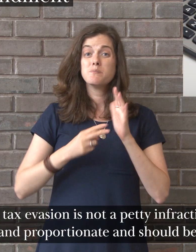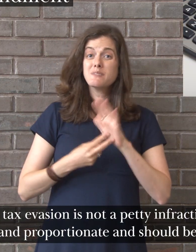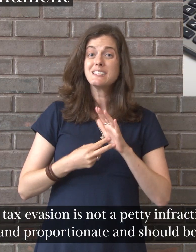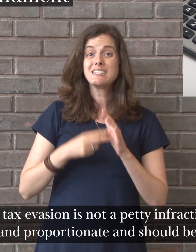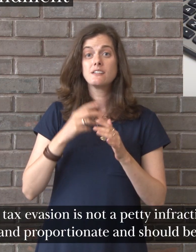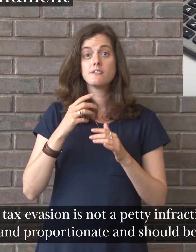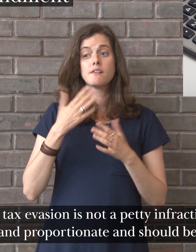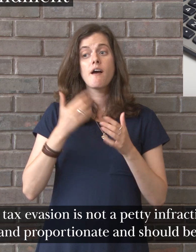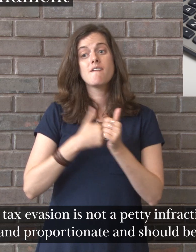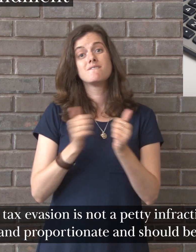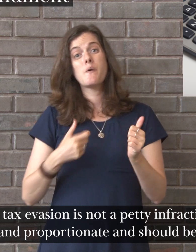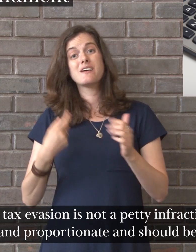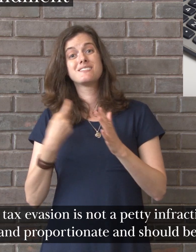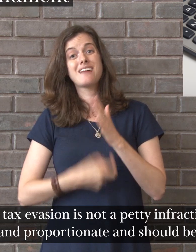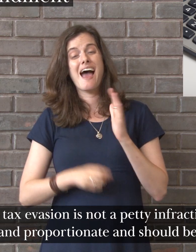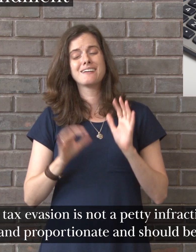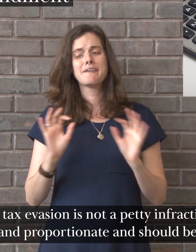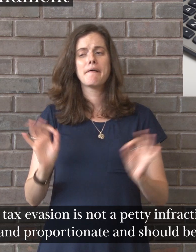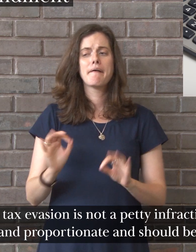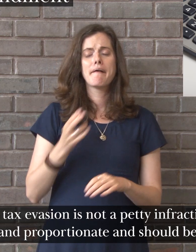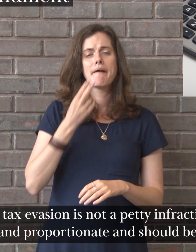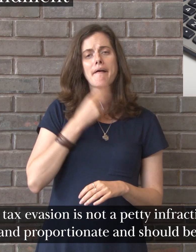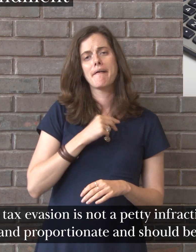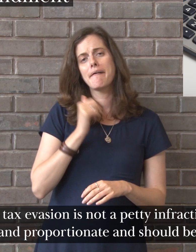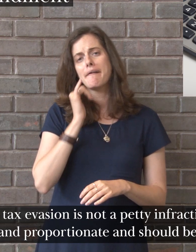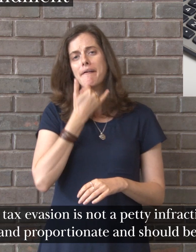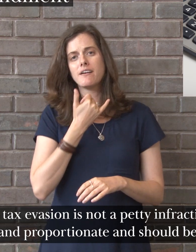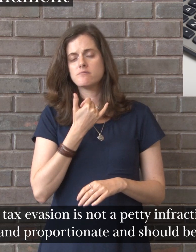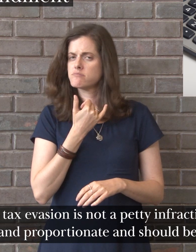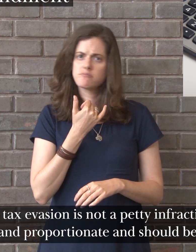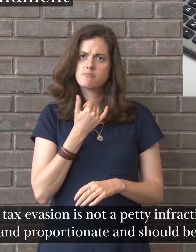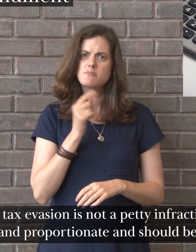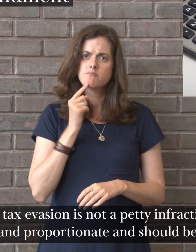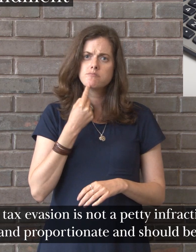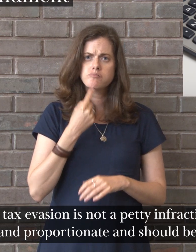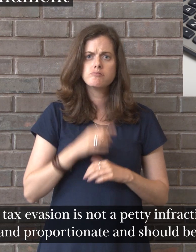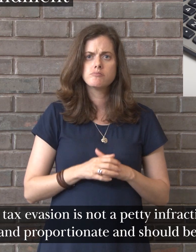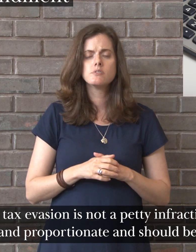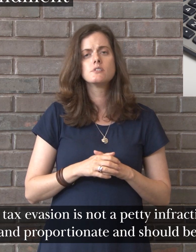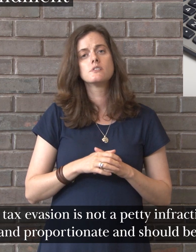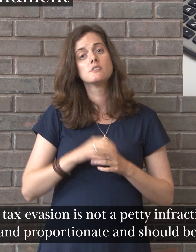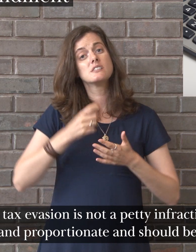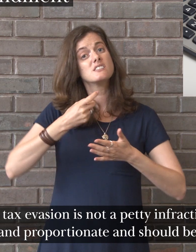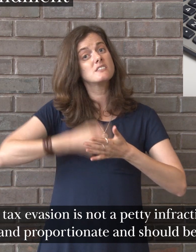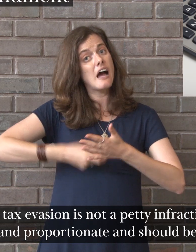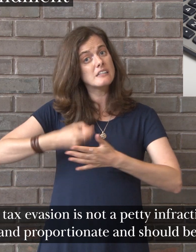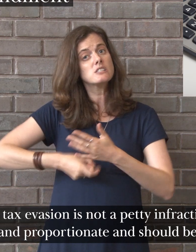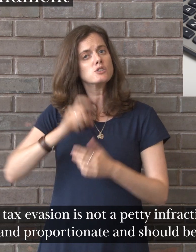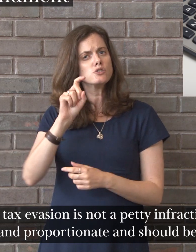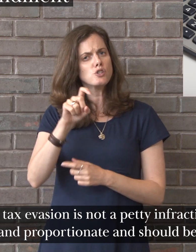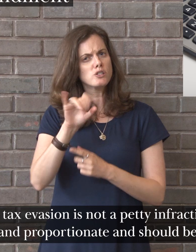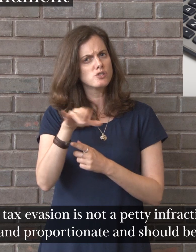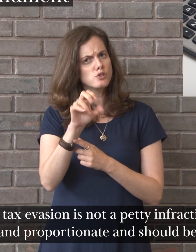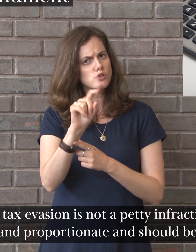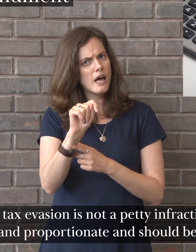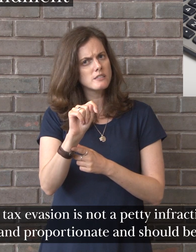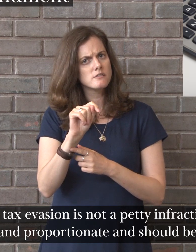Therefore, tax evasion is not a petty infraction. Taxes should be just and proportionate,